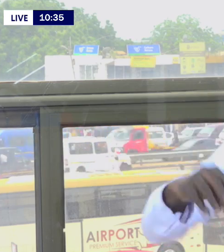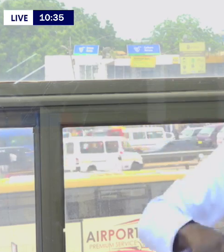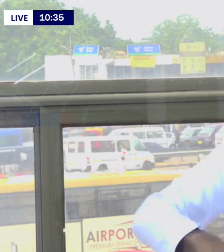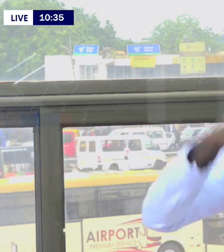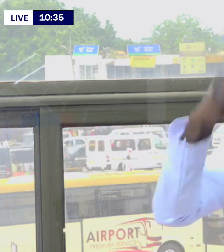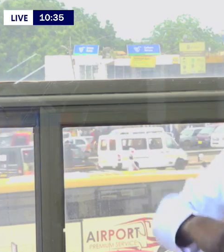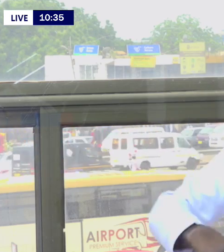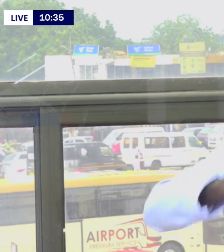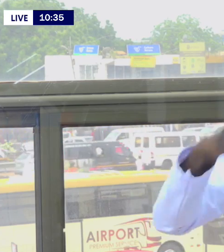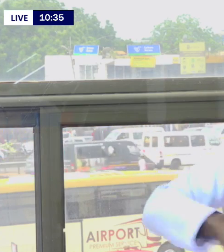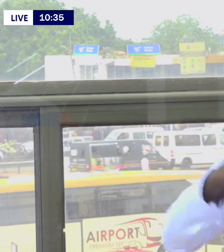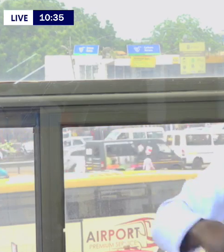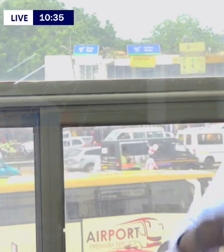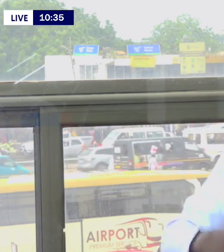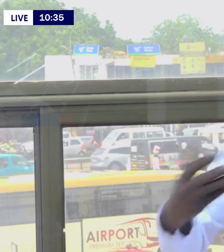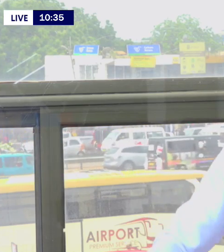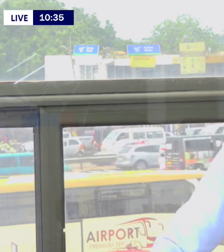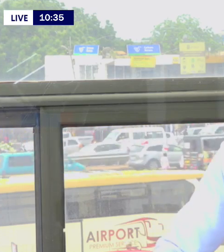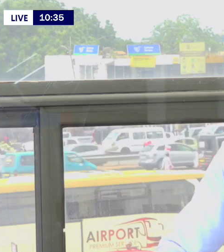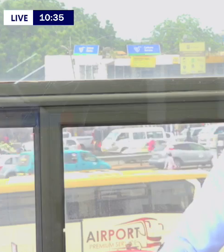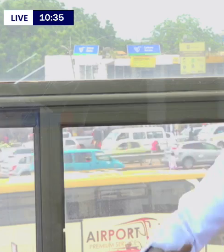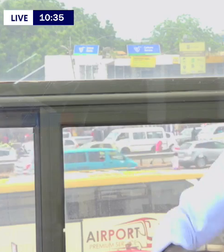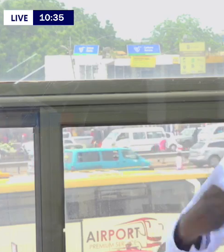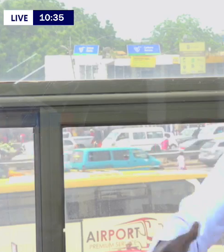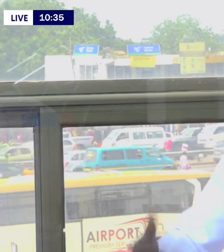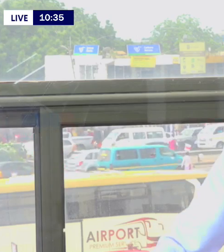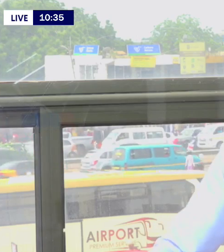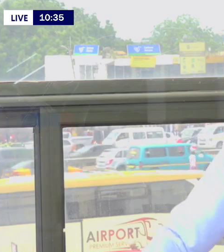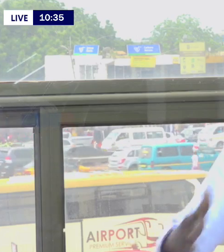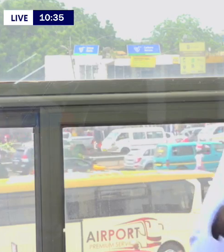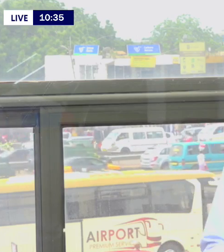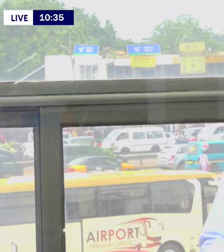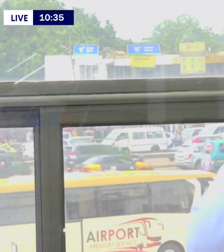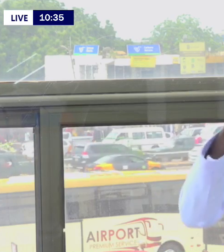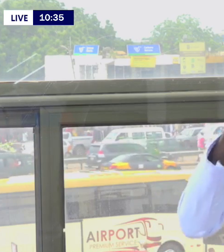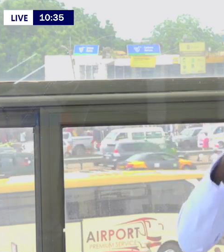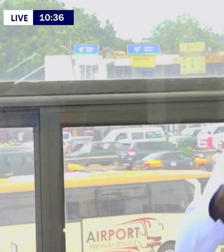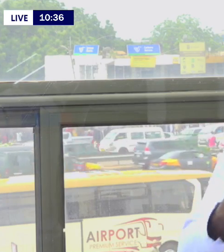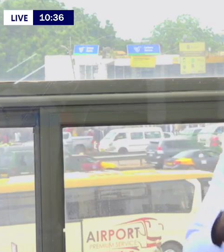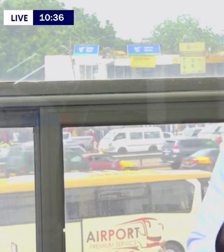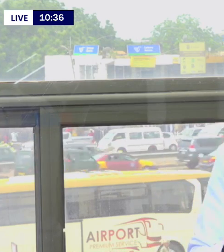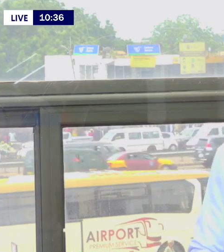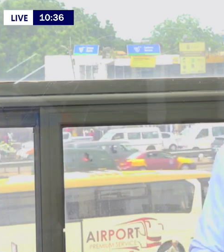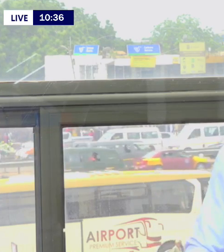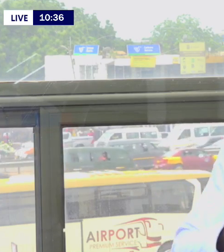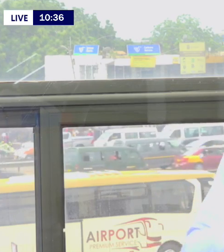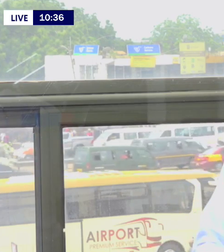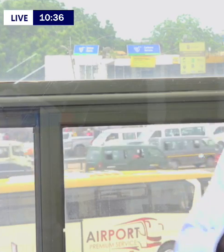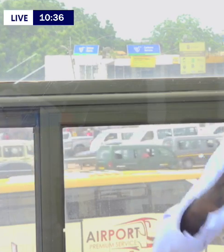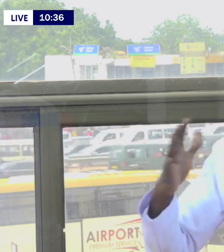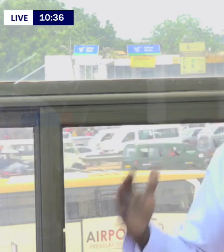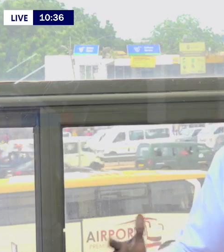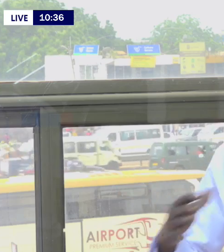pa yanya e betumi di asem abre ye sa niamma no yemfa protocols ni nya adwuma